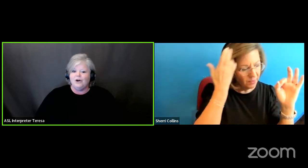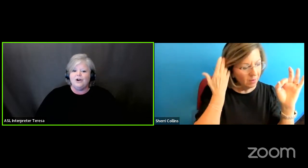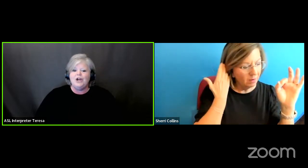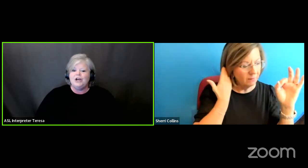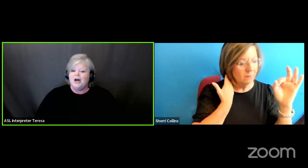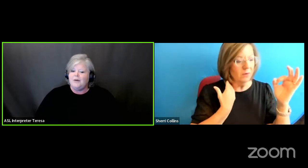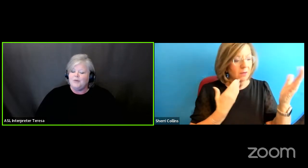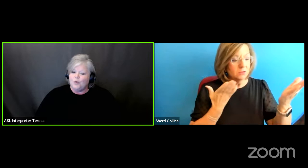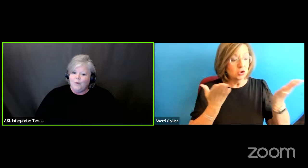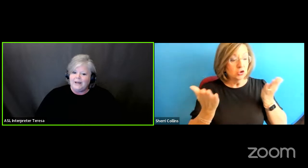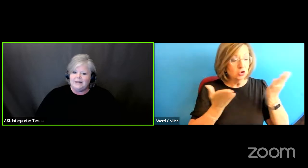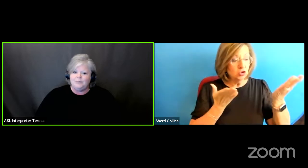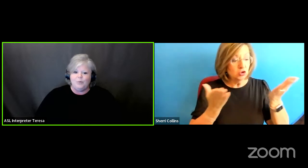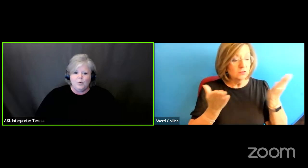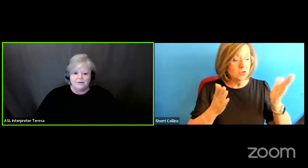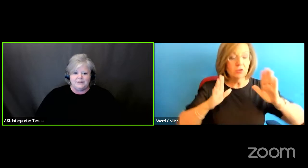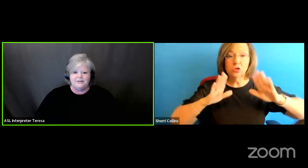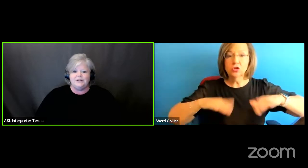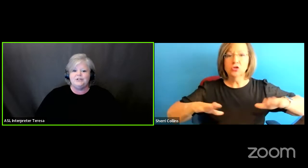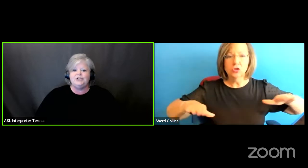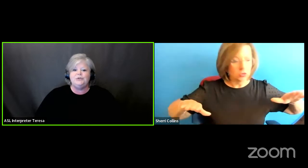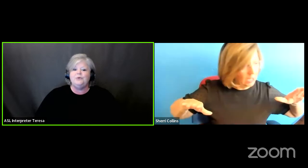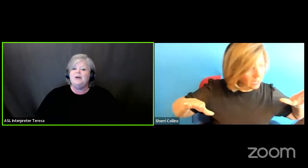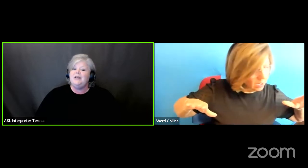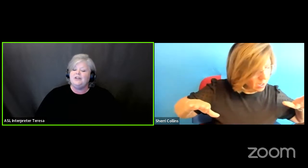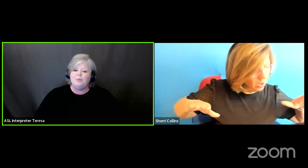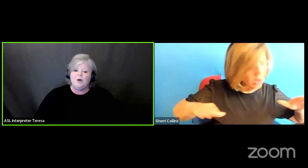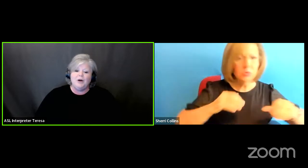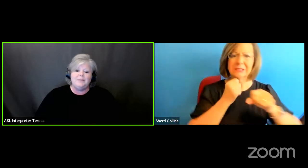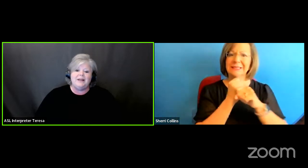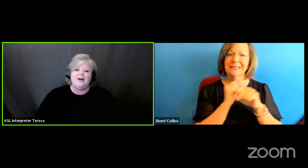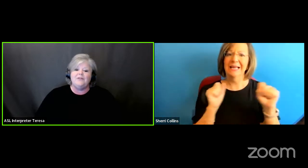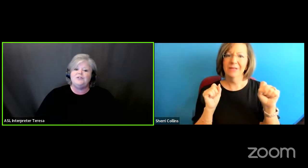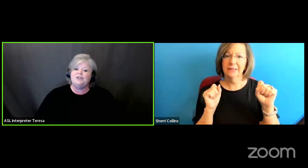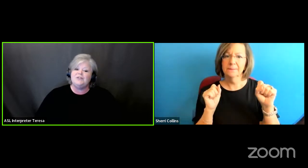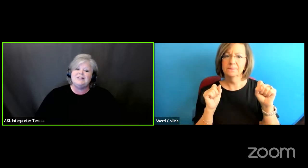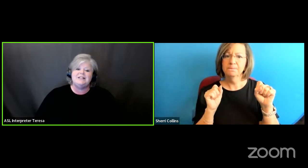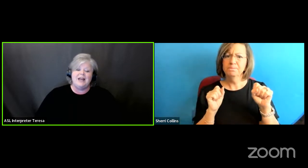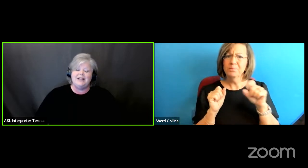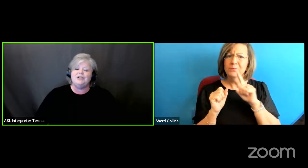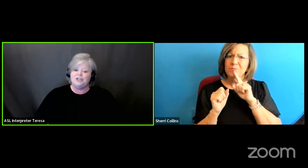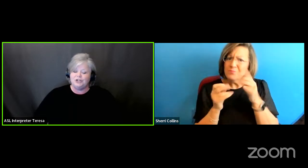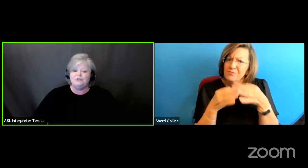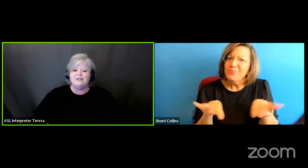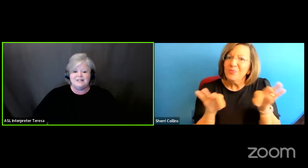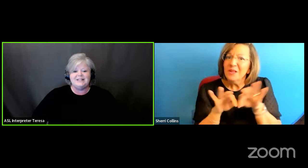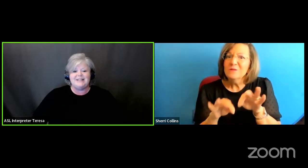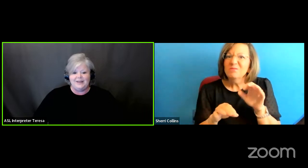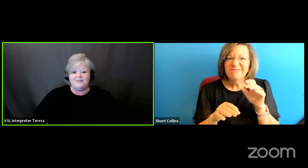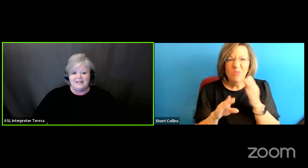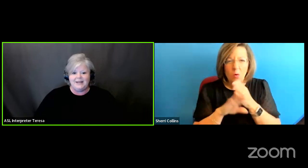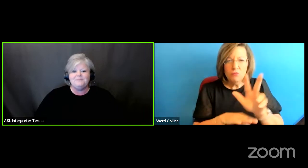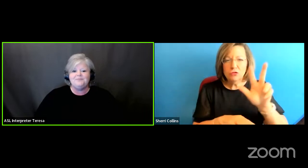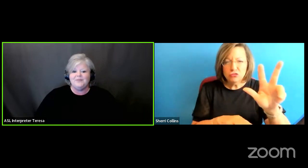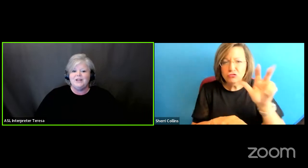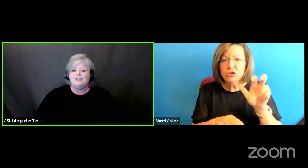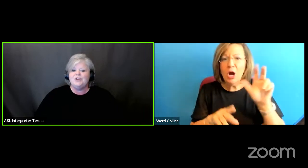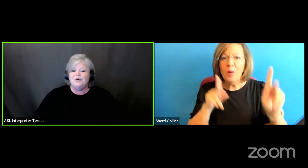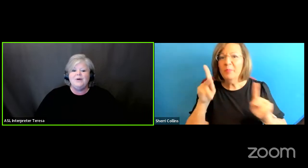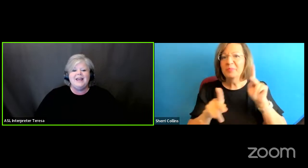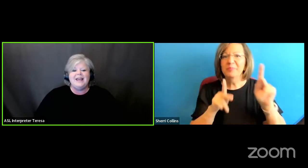presentations are quite important to the Department of Services and Children's